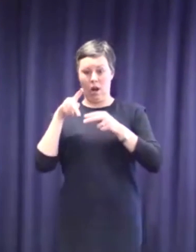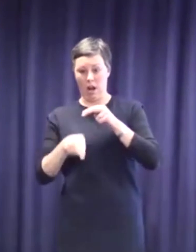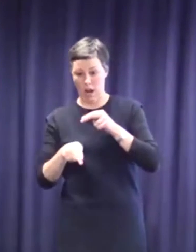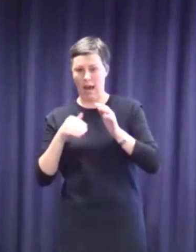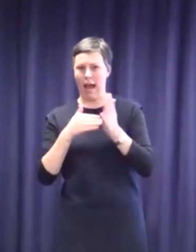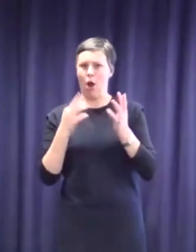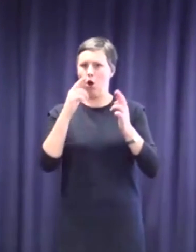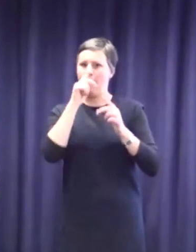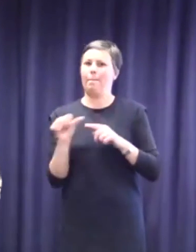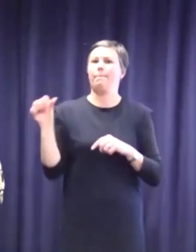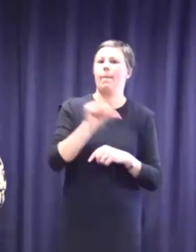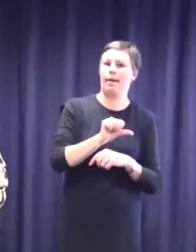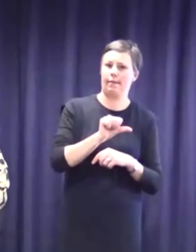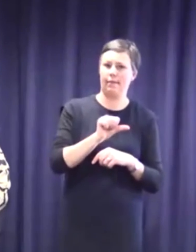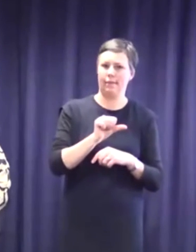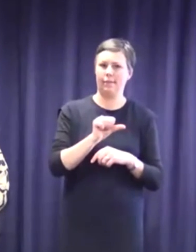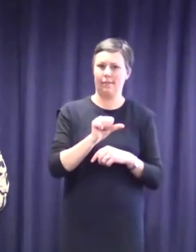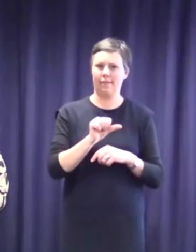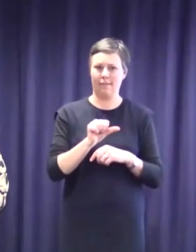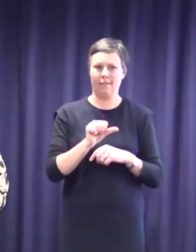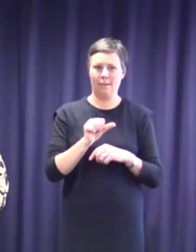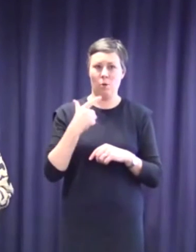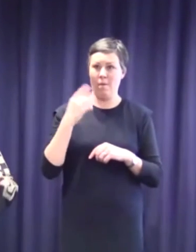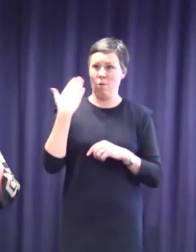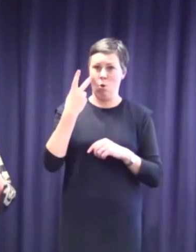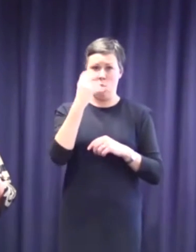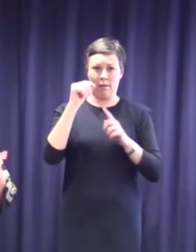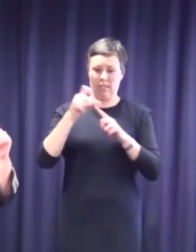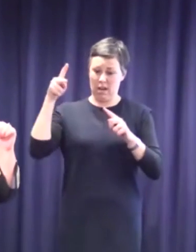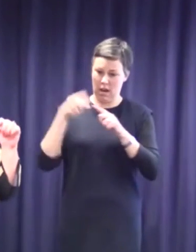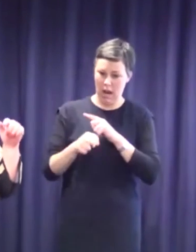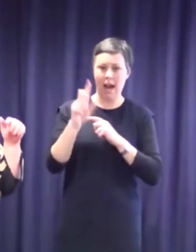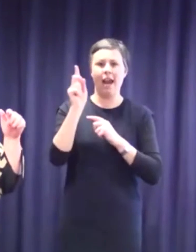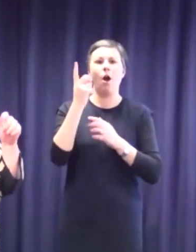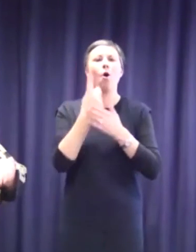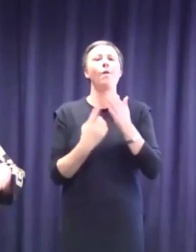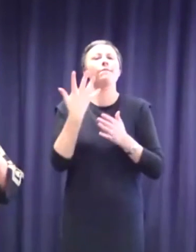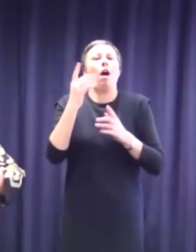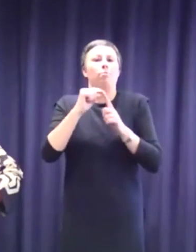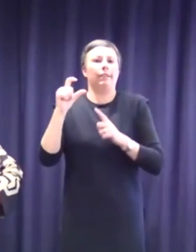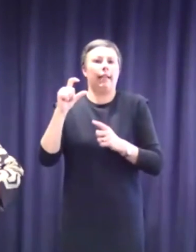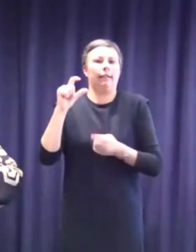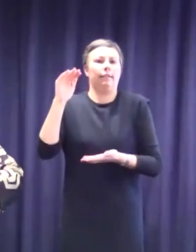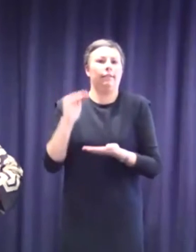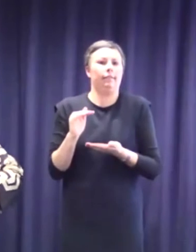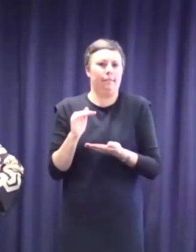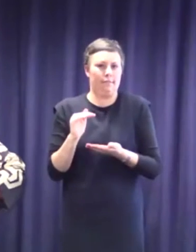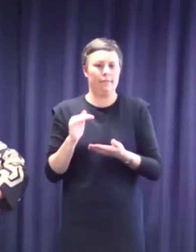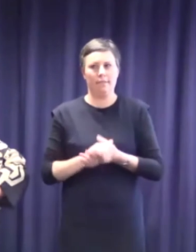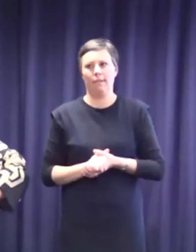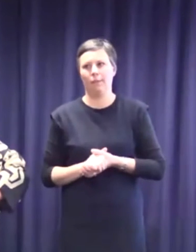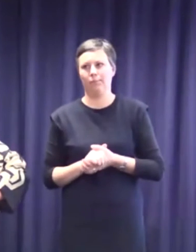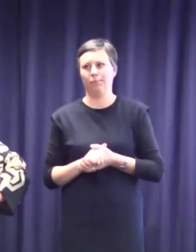going to be able to continue due to the 20% cut in funding. Now, I say that that's what's happening.